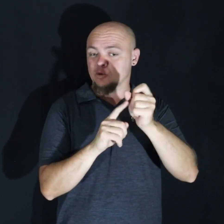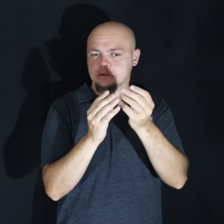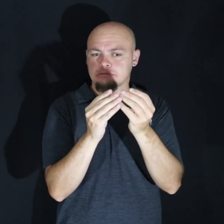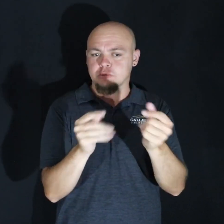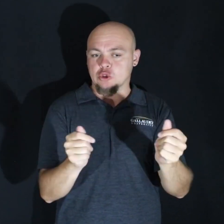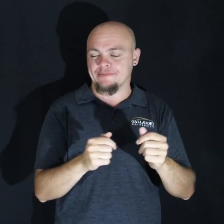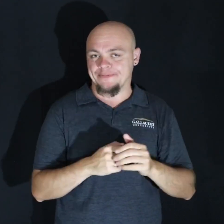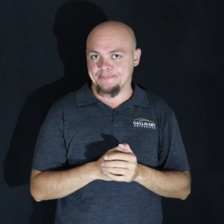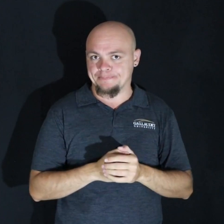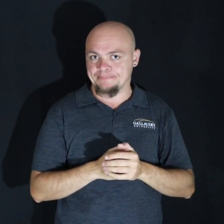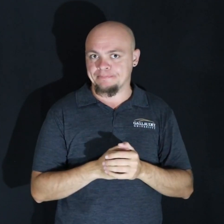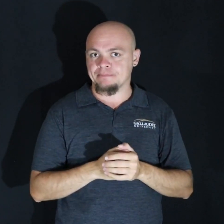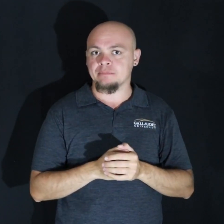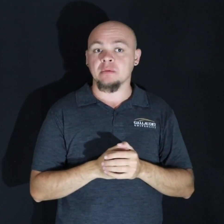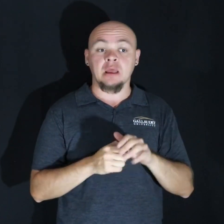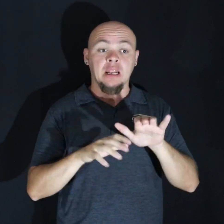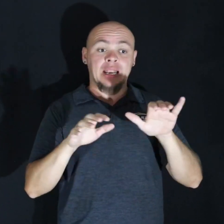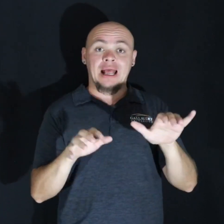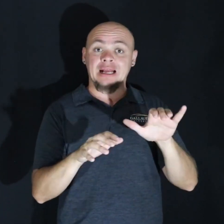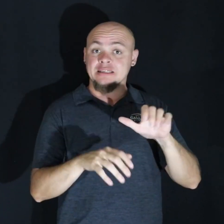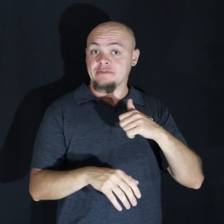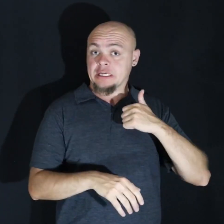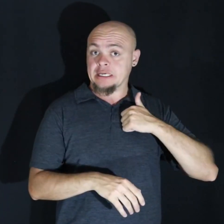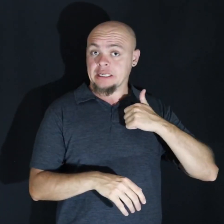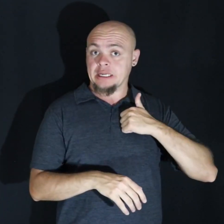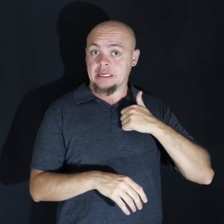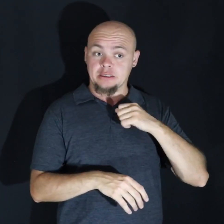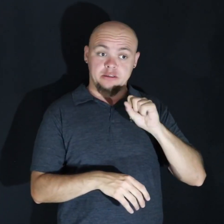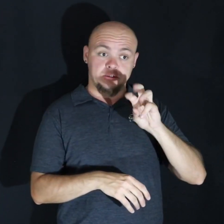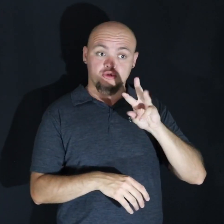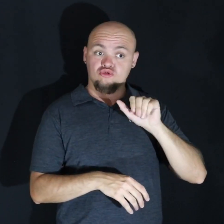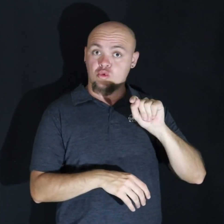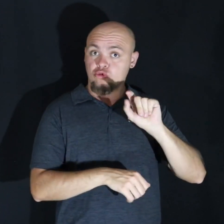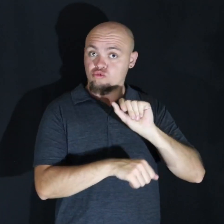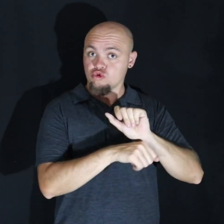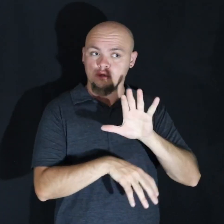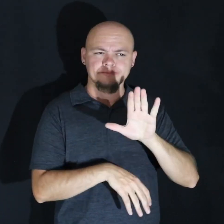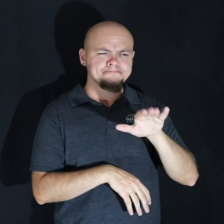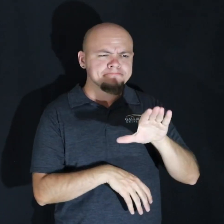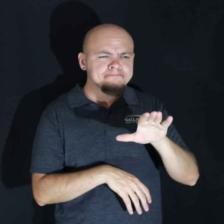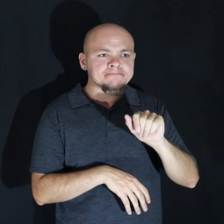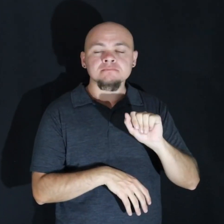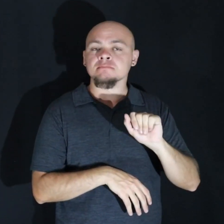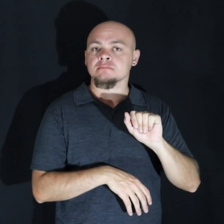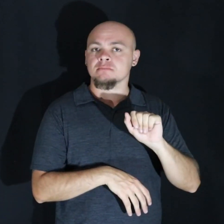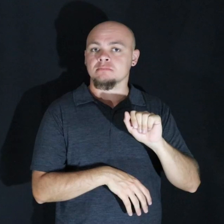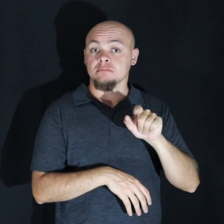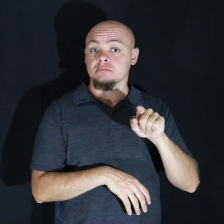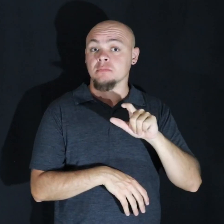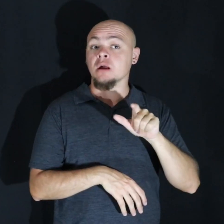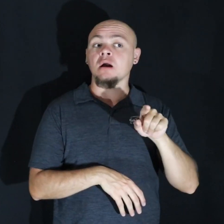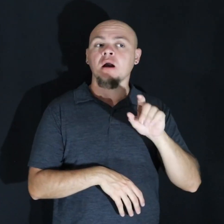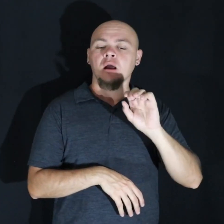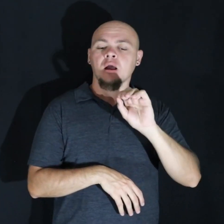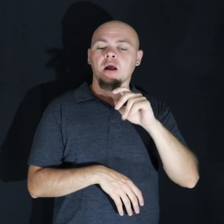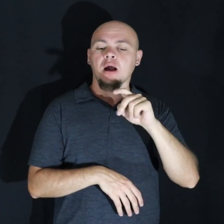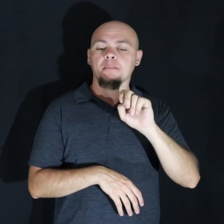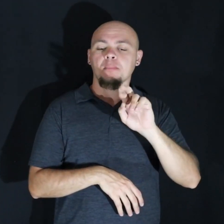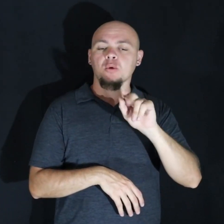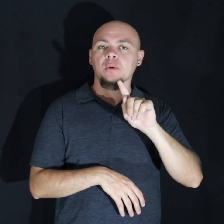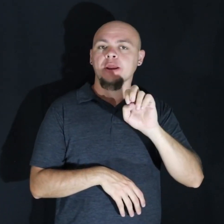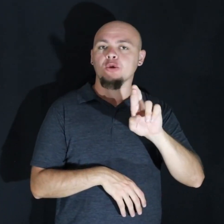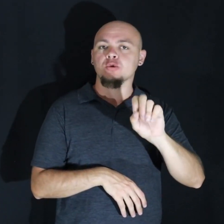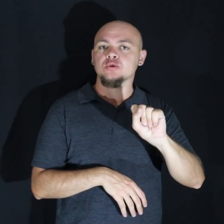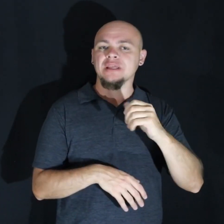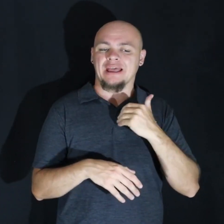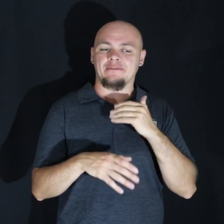So after I spoke with an active Canadian operator, I discovered that within the SWAT unit, operators are separated into small